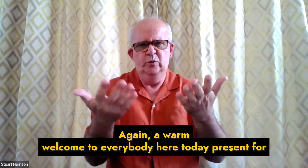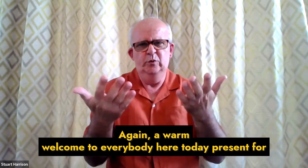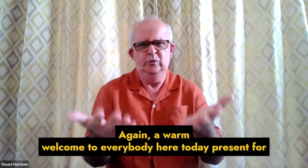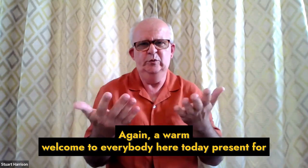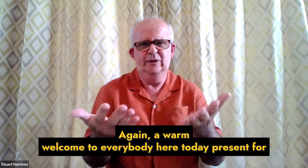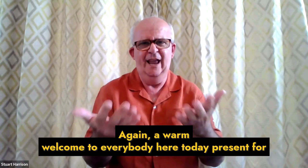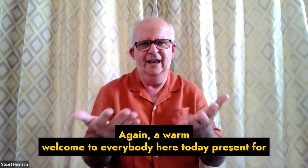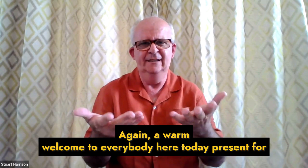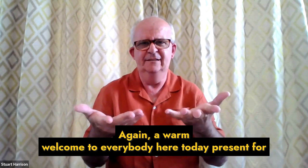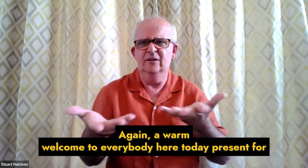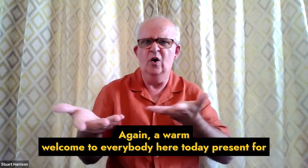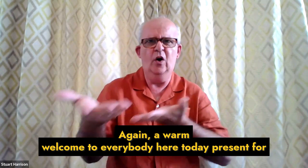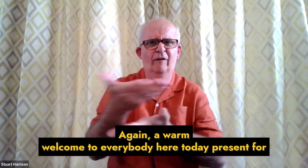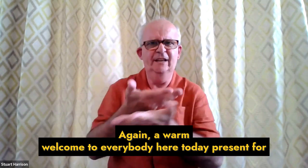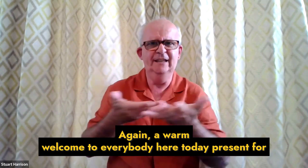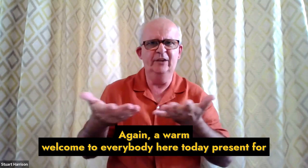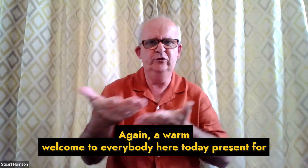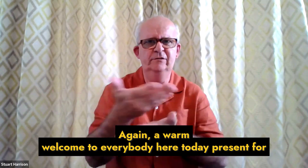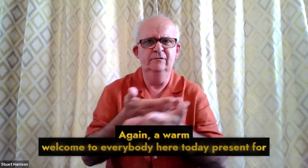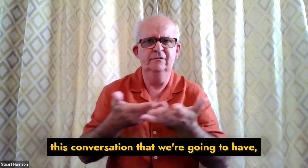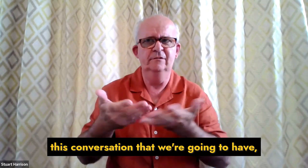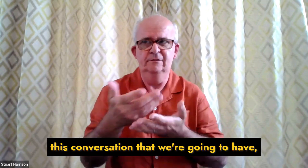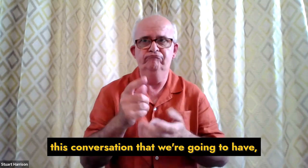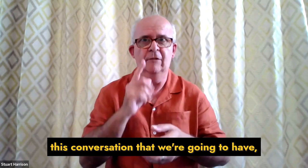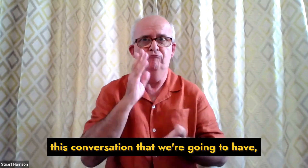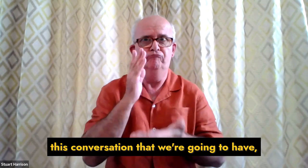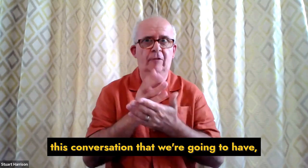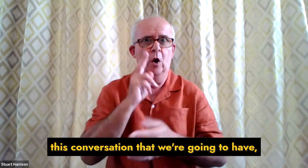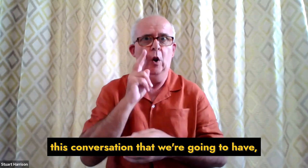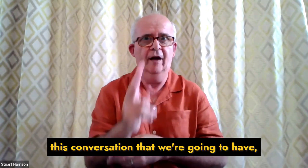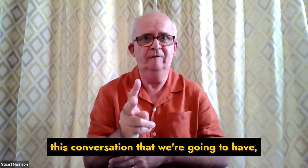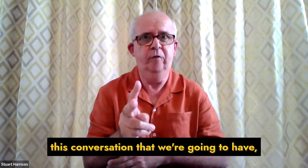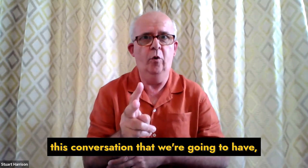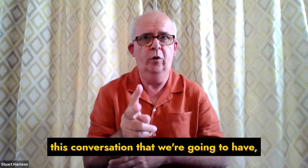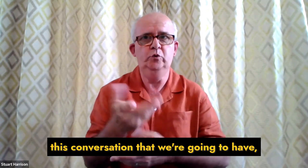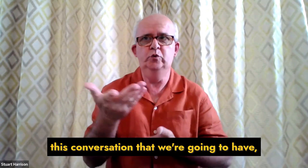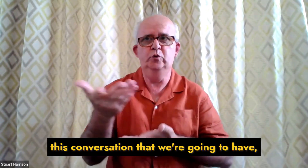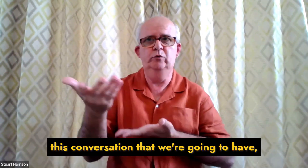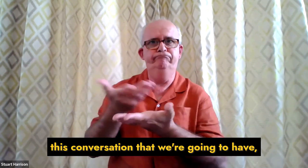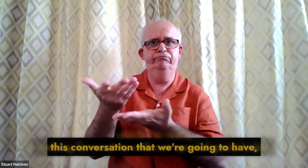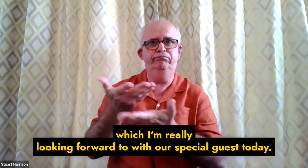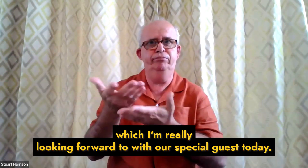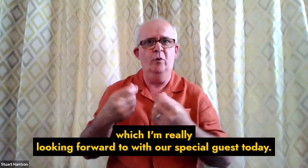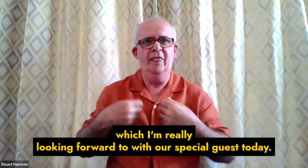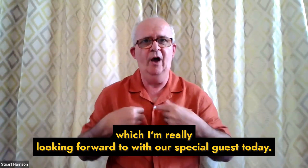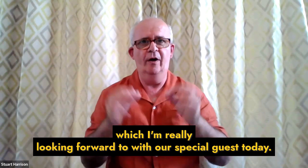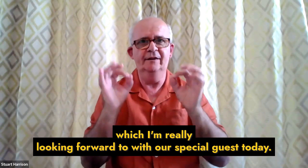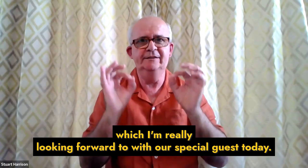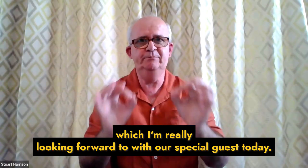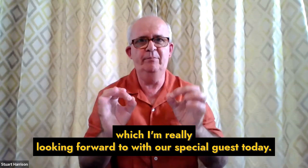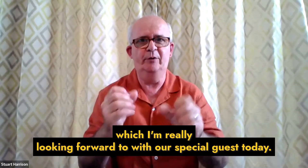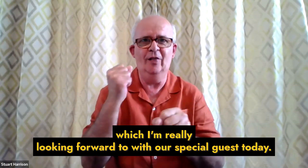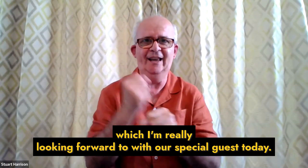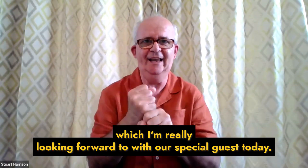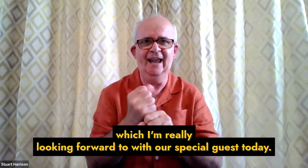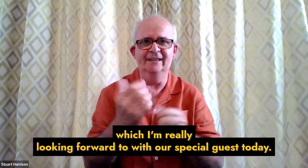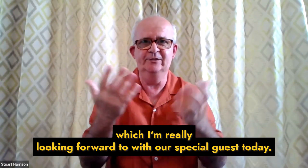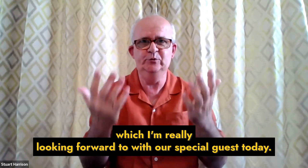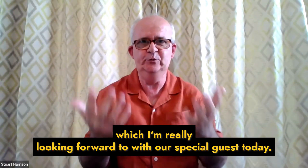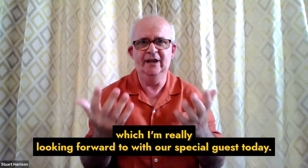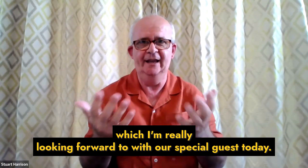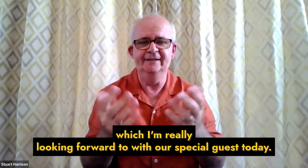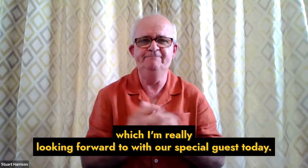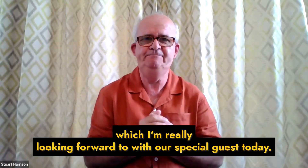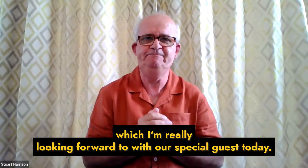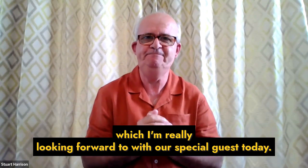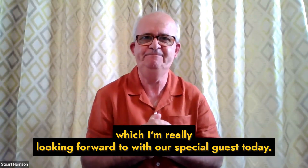Again, a warm welcome to everybody here today present for this conversation that we're going to have, which I'm really looking forward to, with